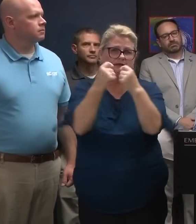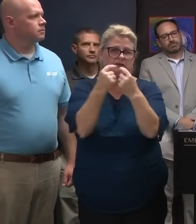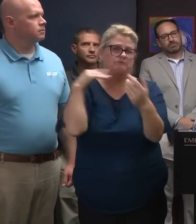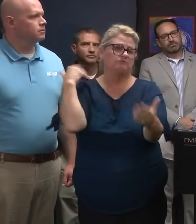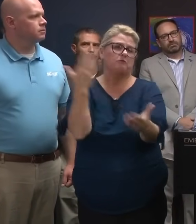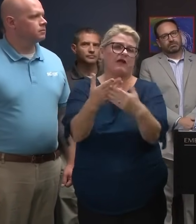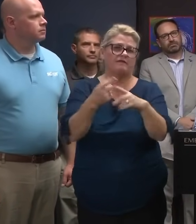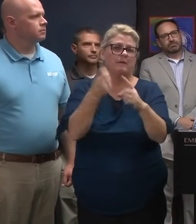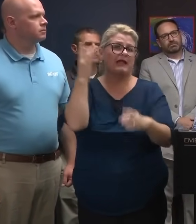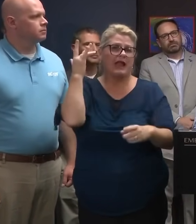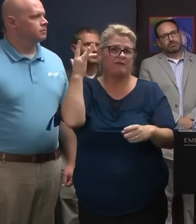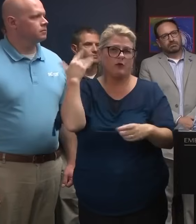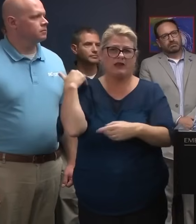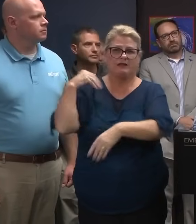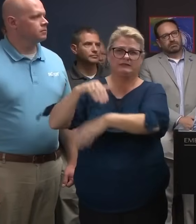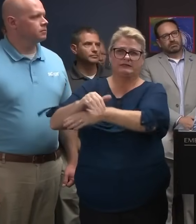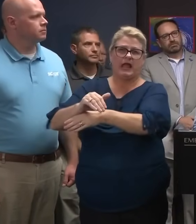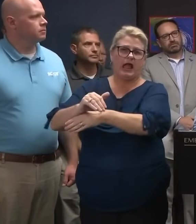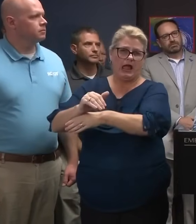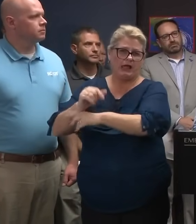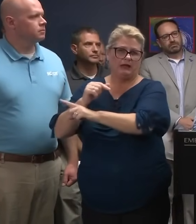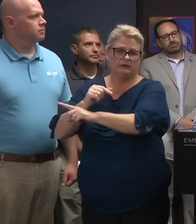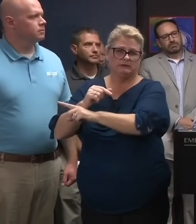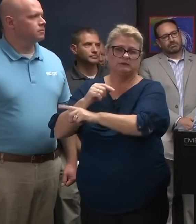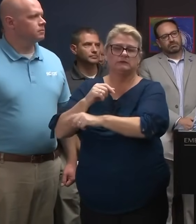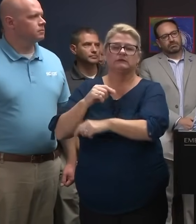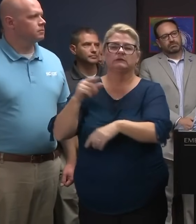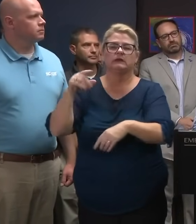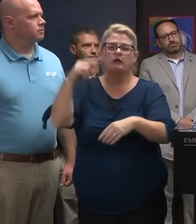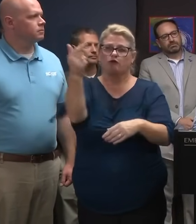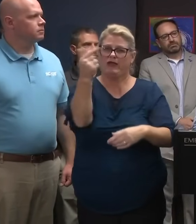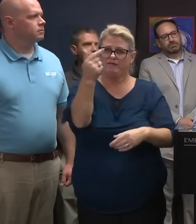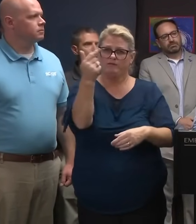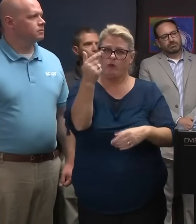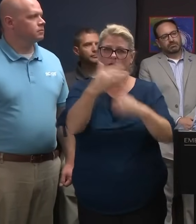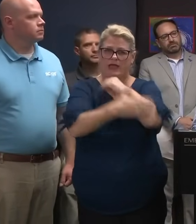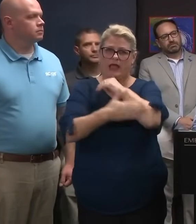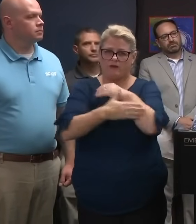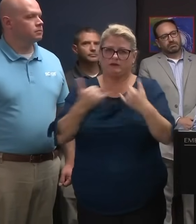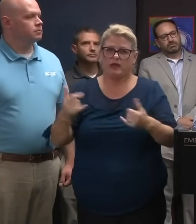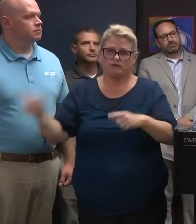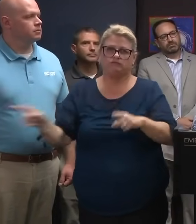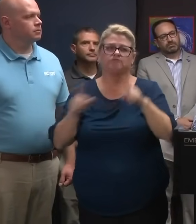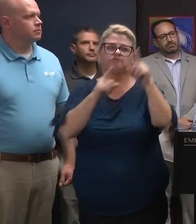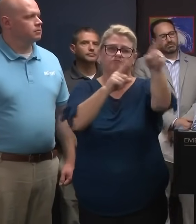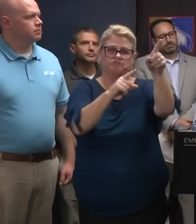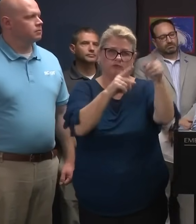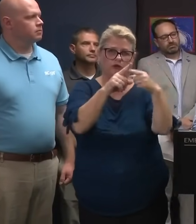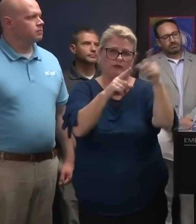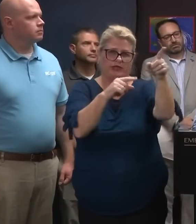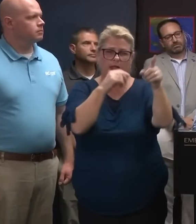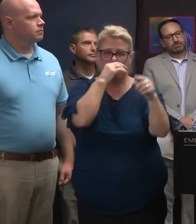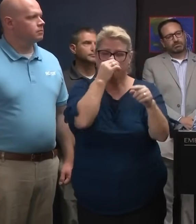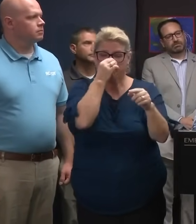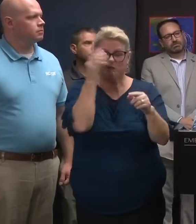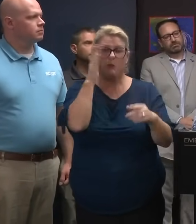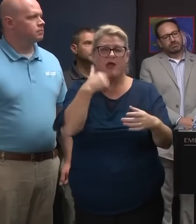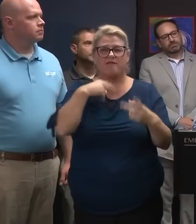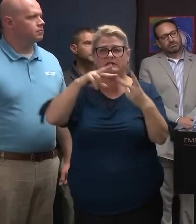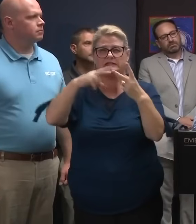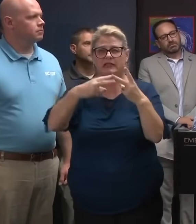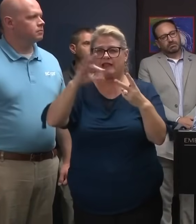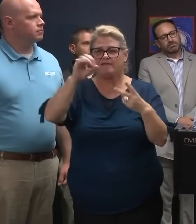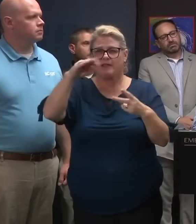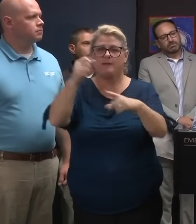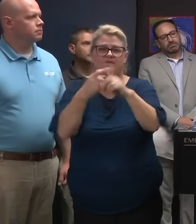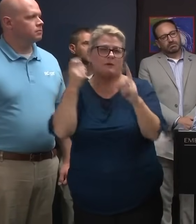from California last night. They are operating in Greenville County today. We expect another FEMA team also